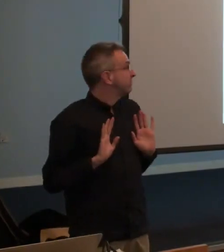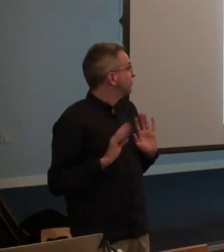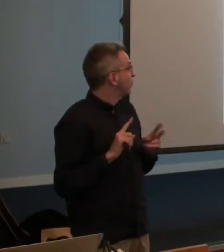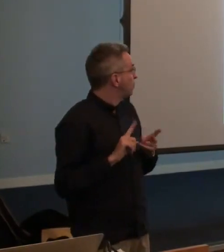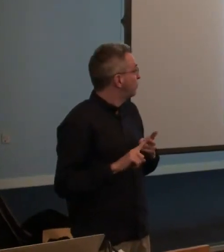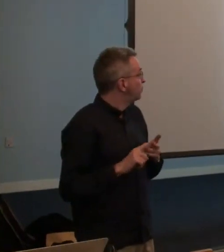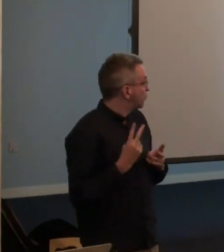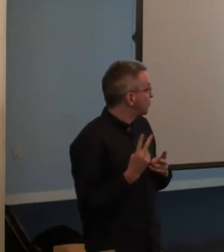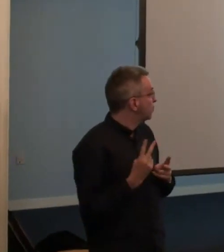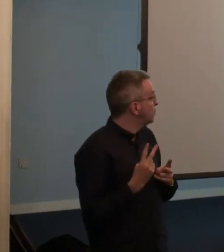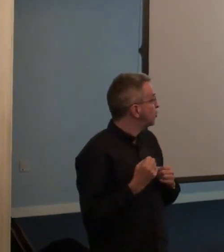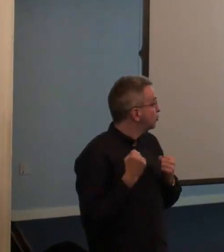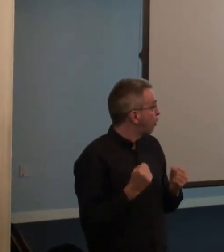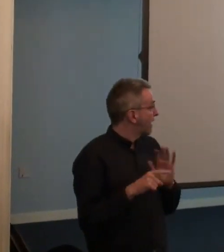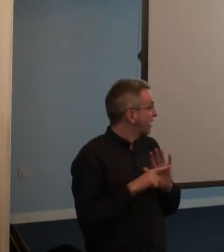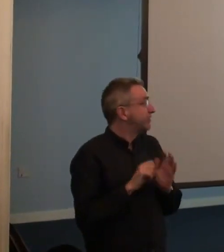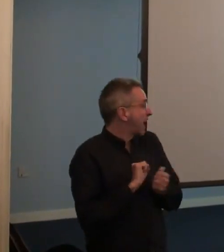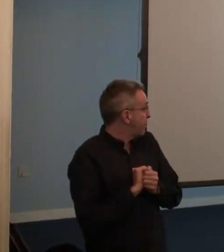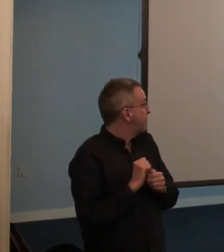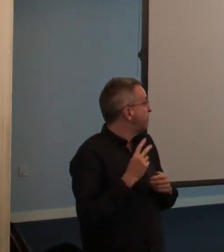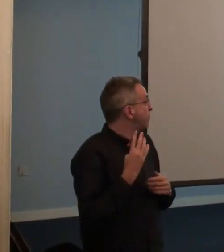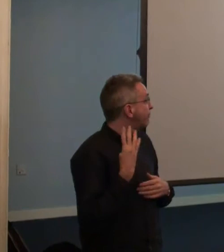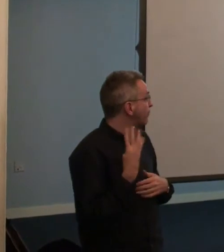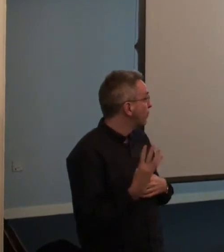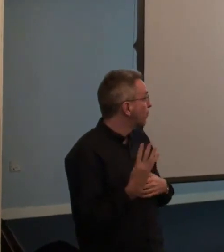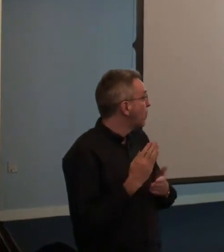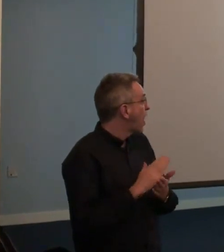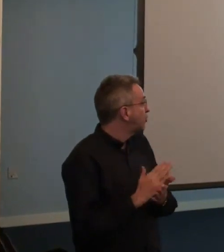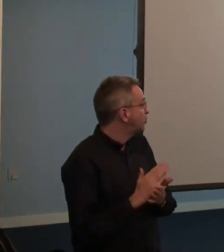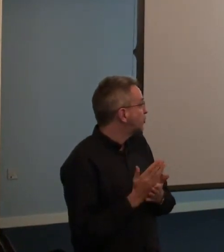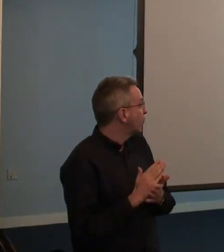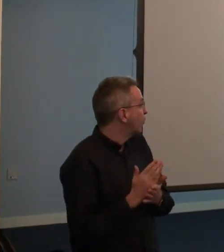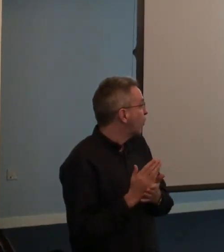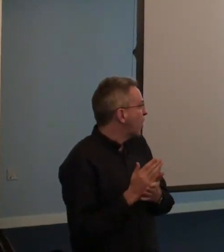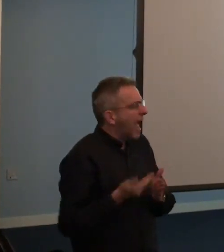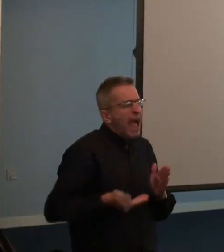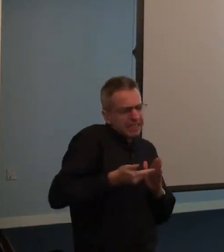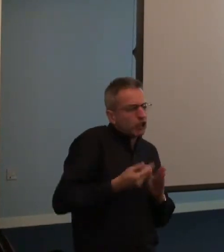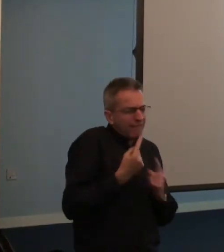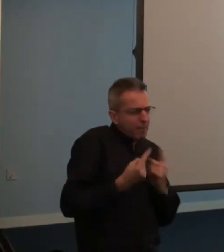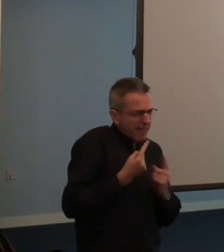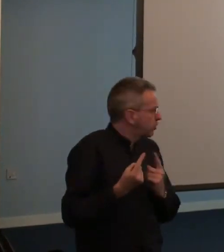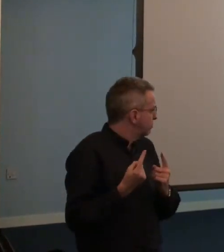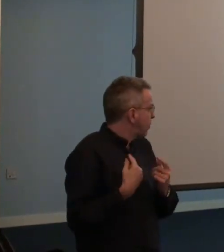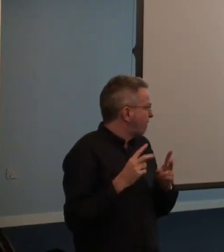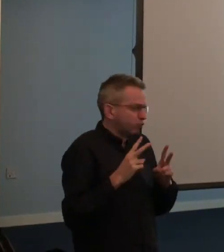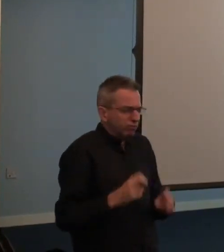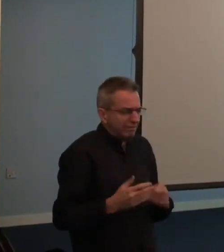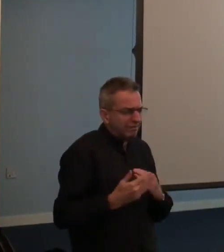I mean, there were 2 that had positive attitudes and they kept them, and there were 2 who had strongly negative views and